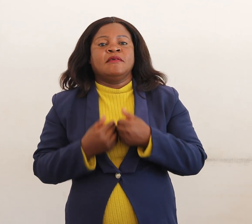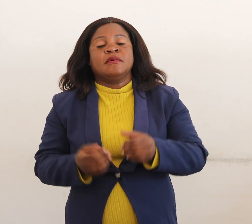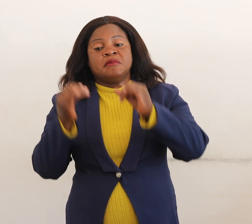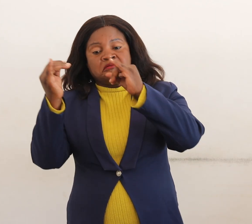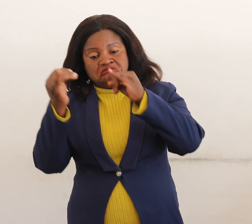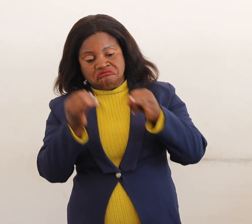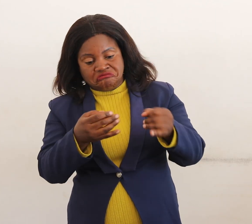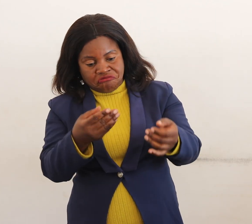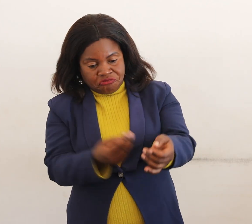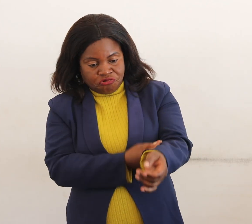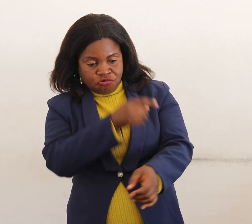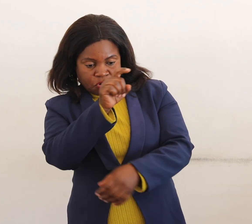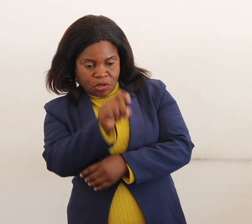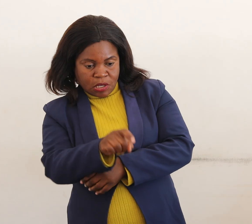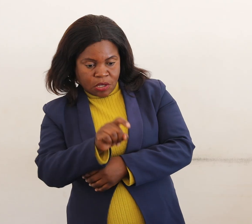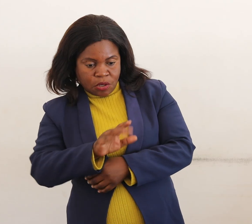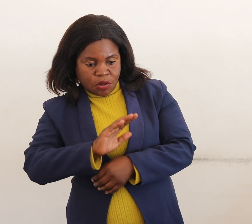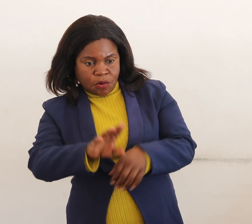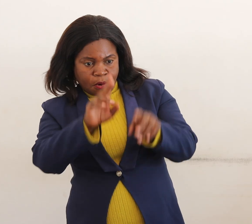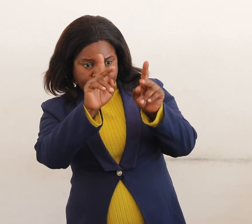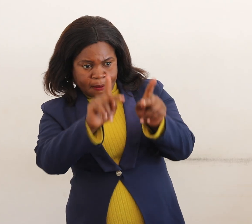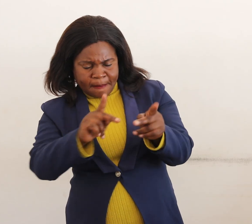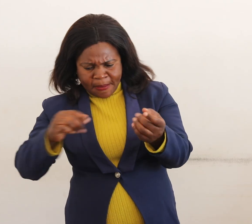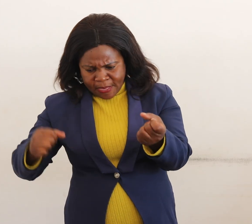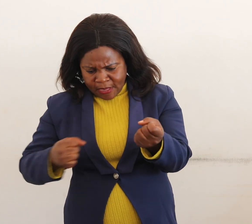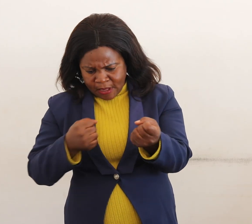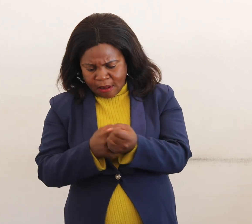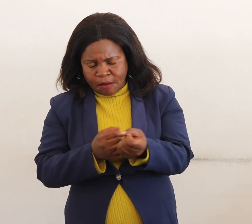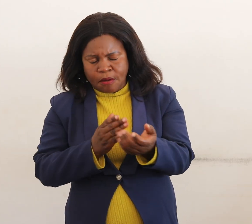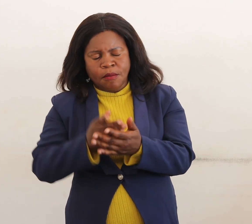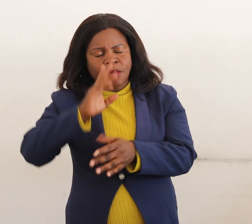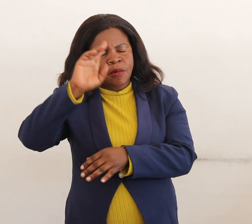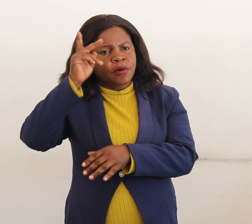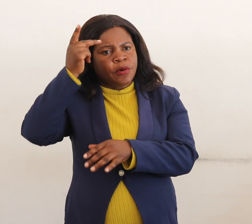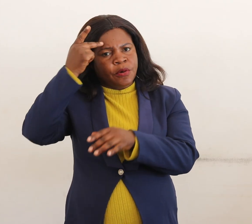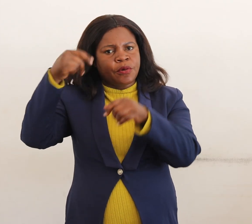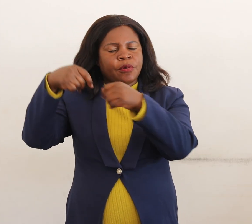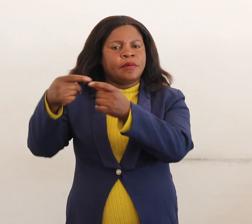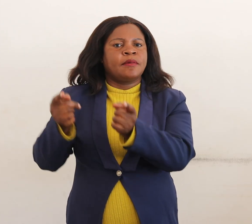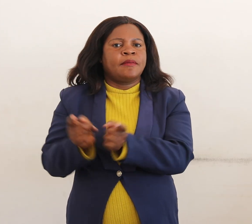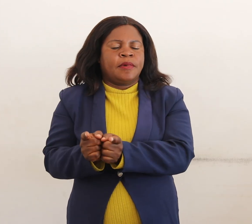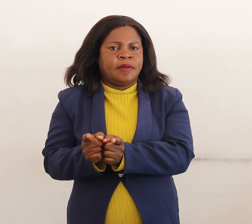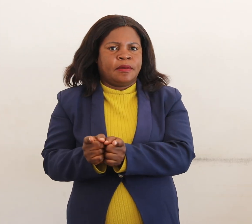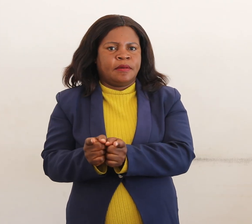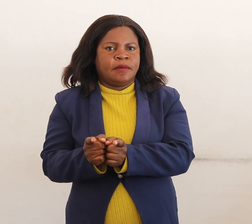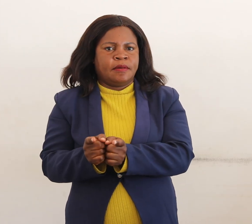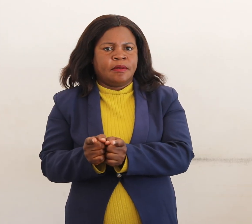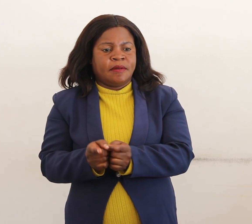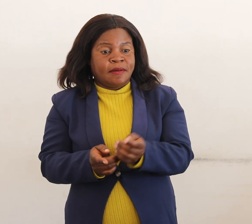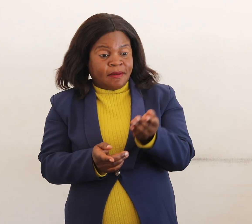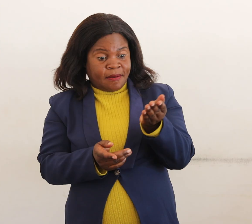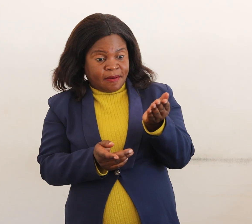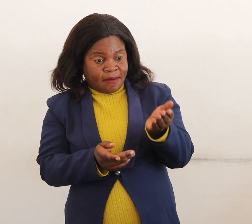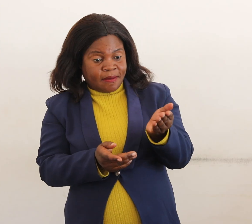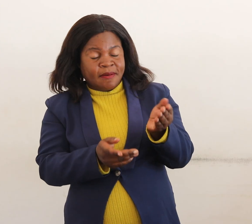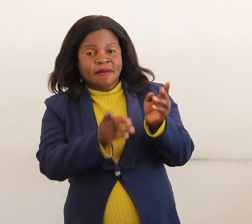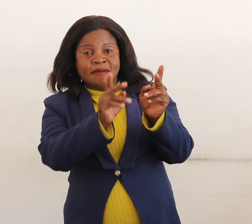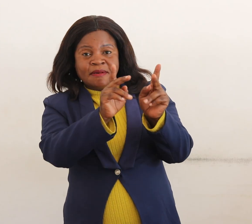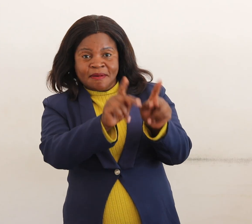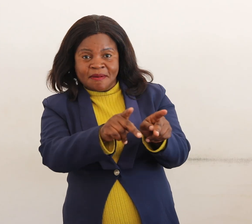requirement for candidates sponsored by a political party. These candidates must now submit